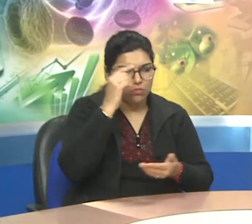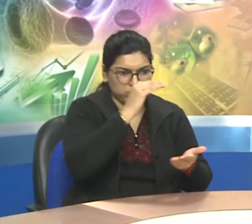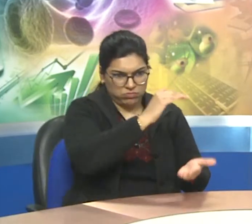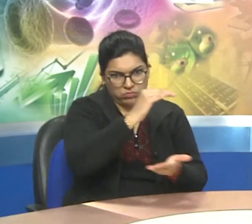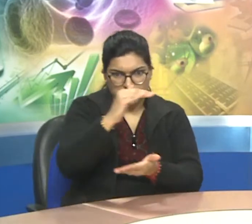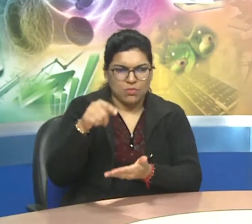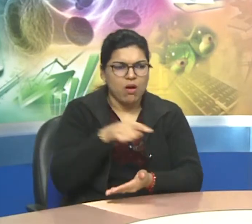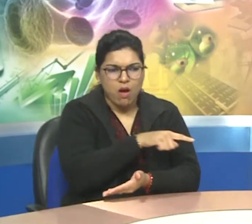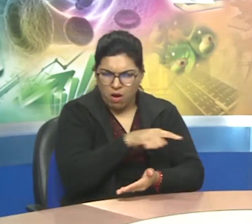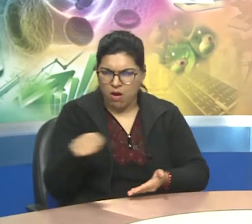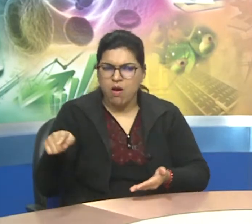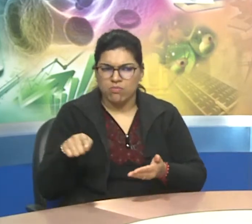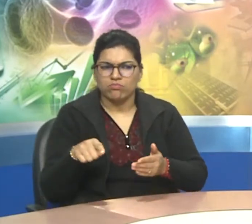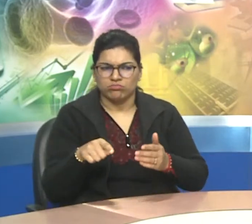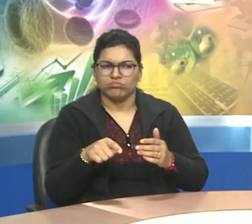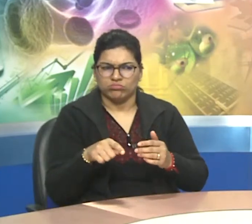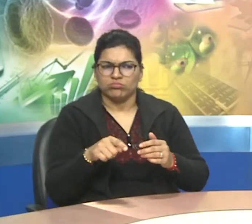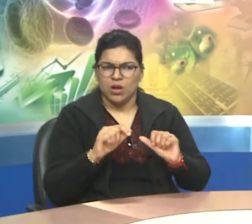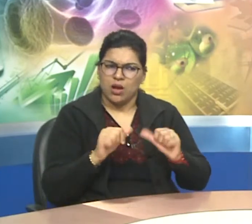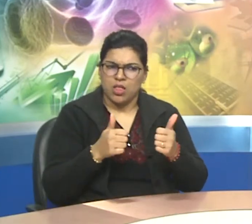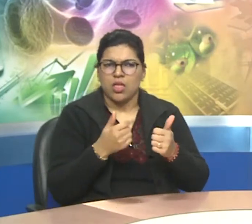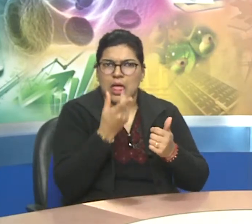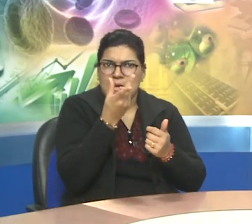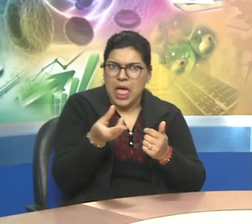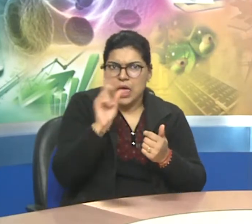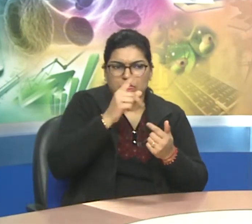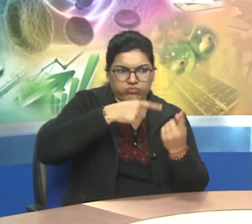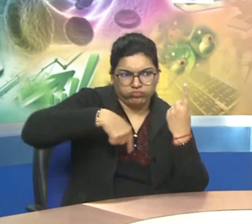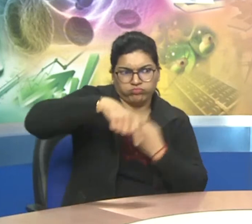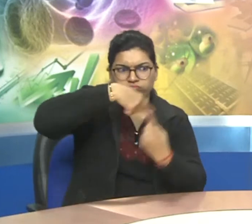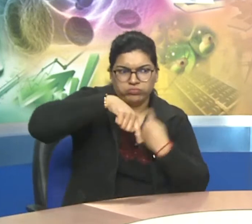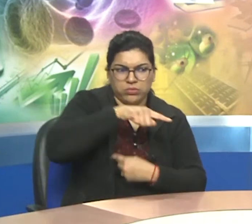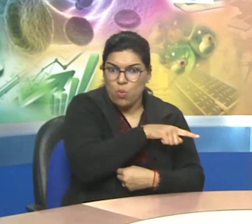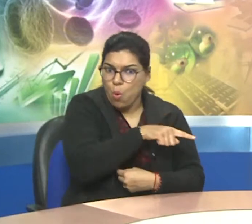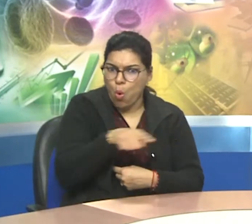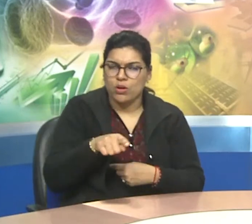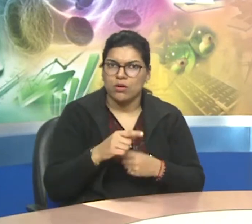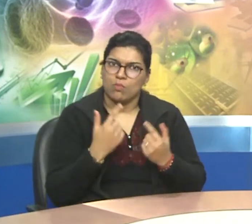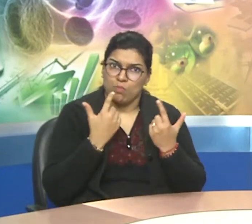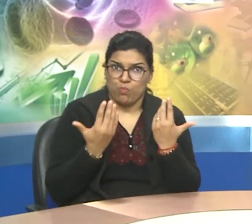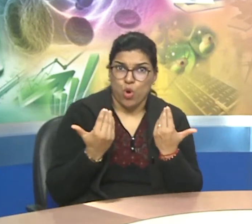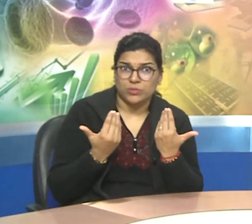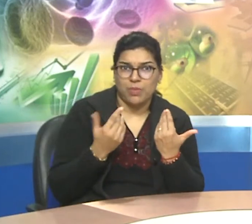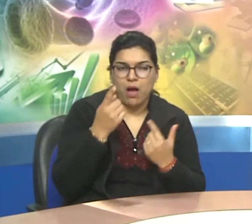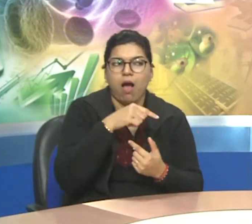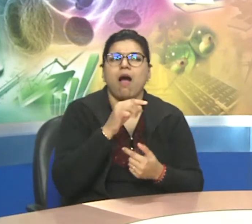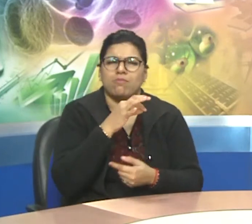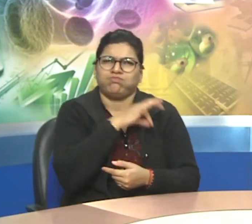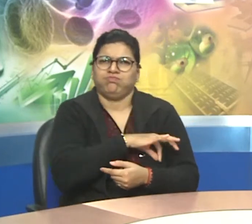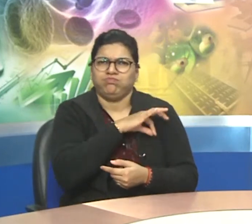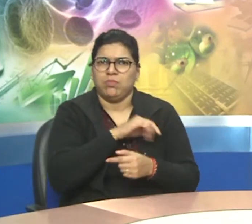all our garbage and rubbish material in an equally and profitable